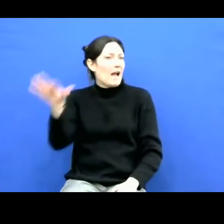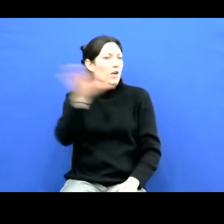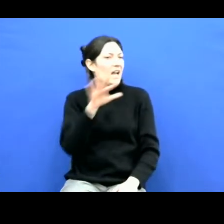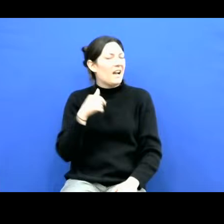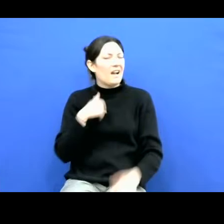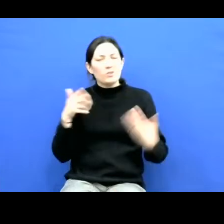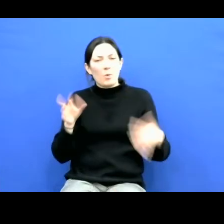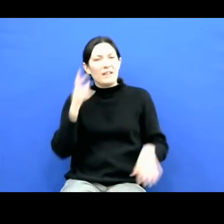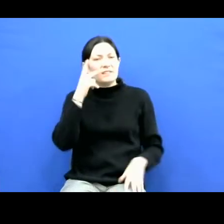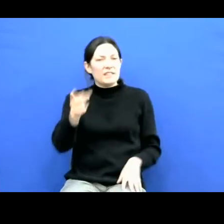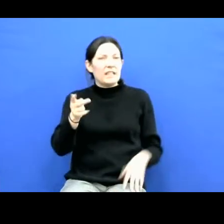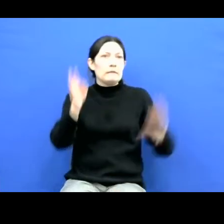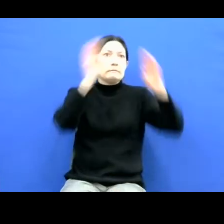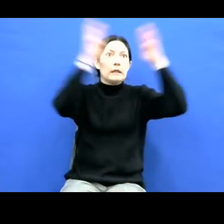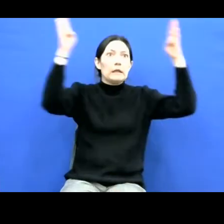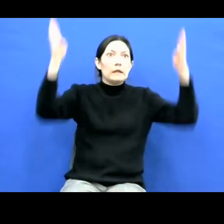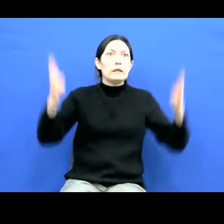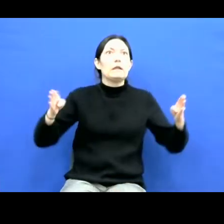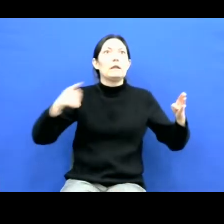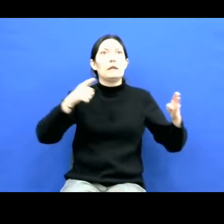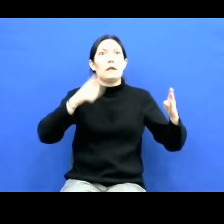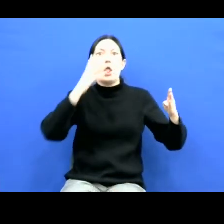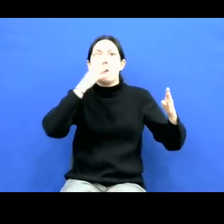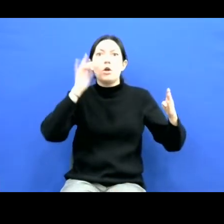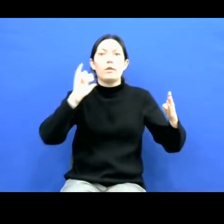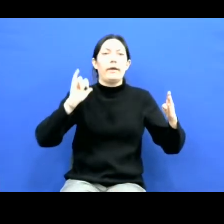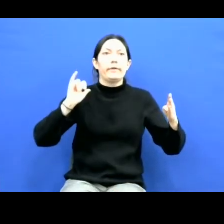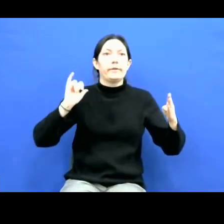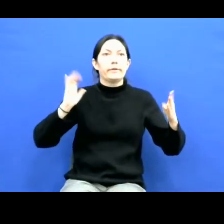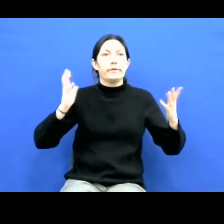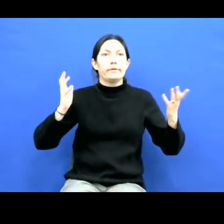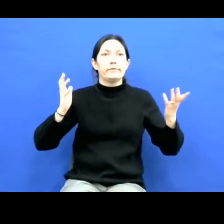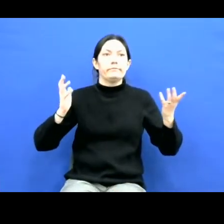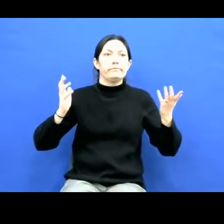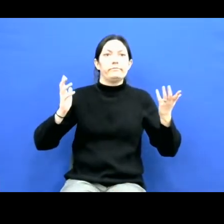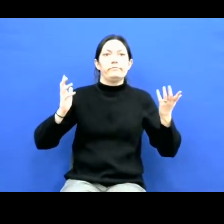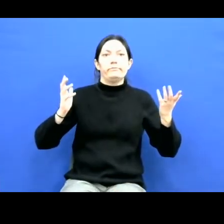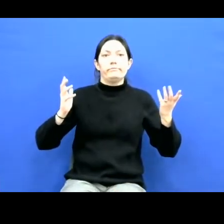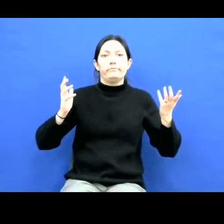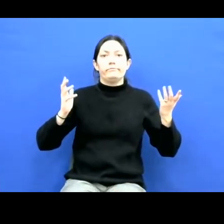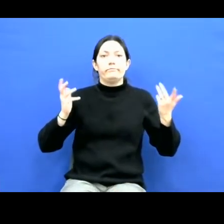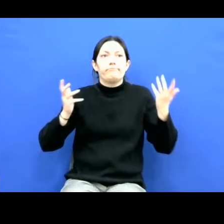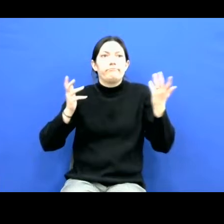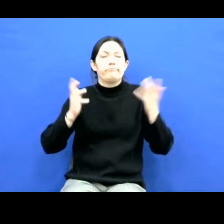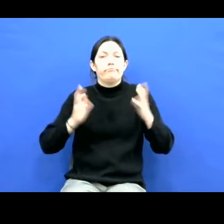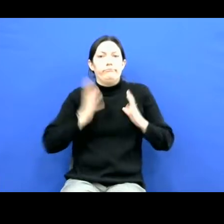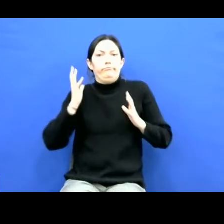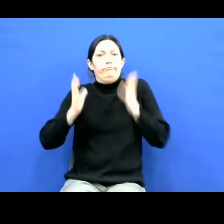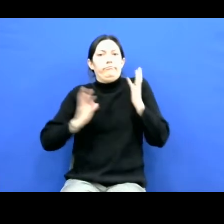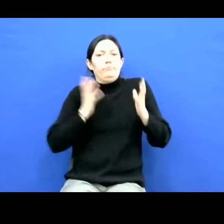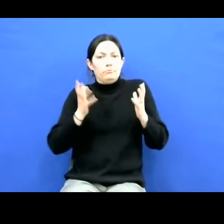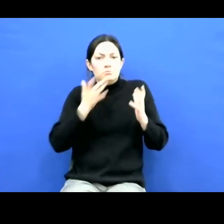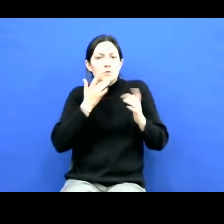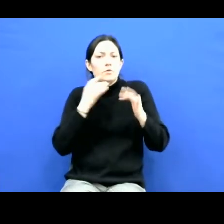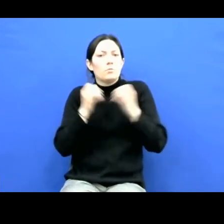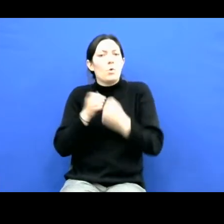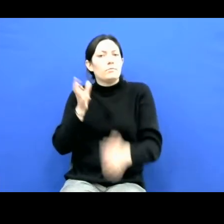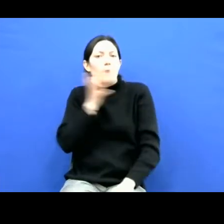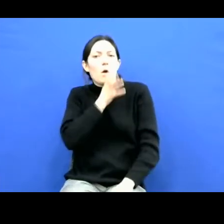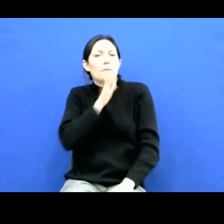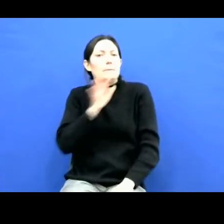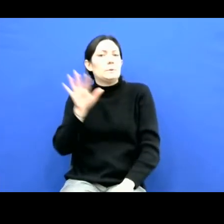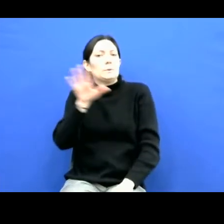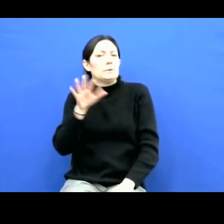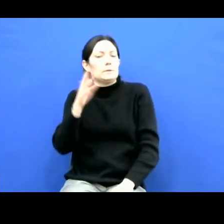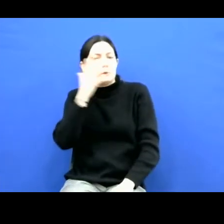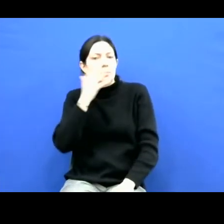you know, as we take a look at it as much as you can, we'd like to preserve that characteristic. Now, one of the things I will note